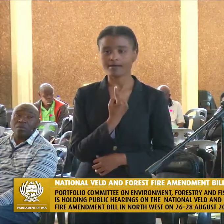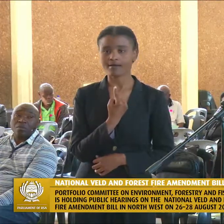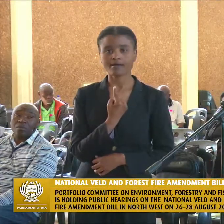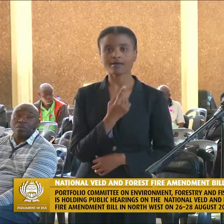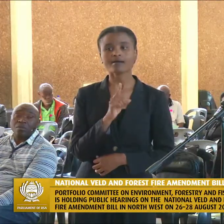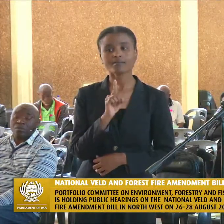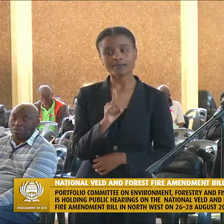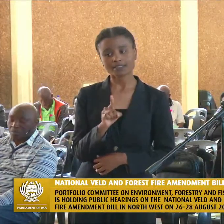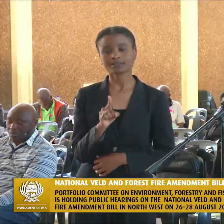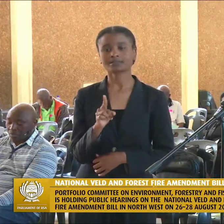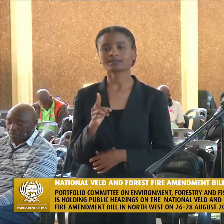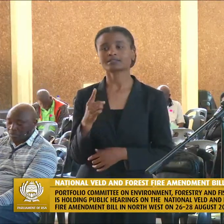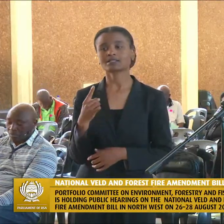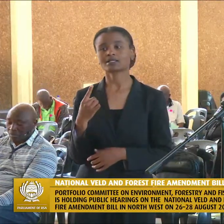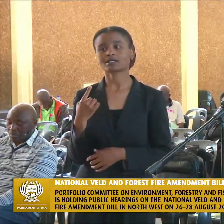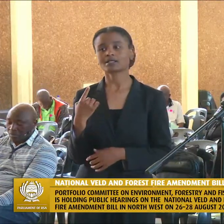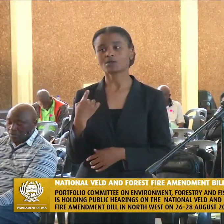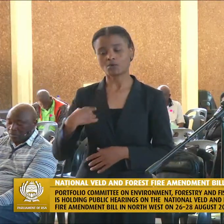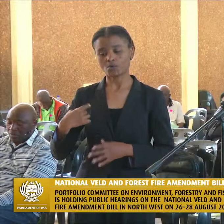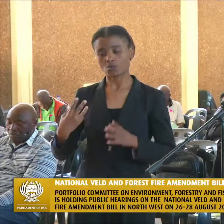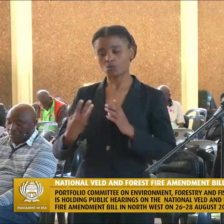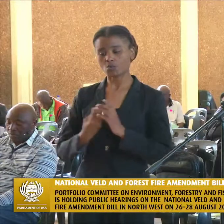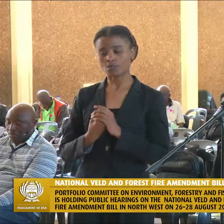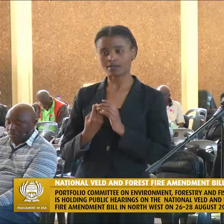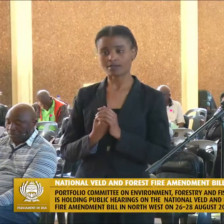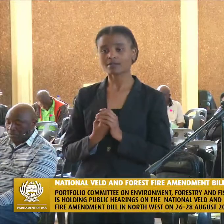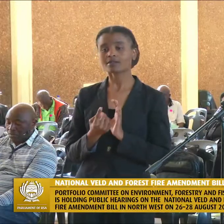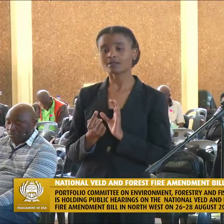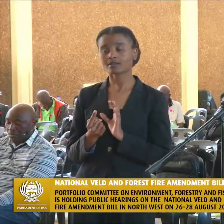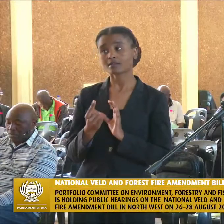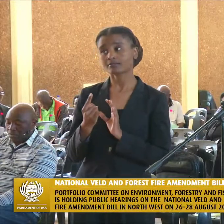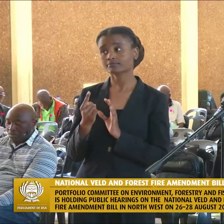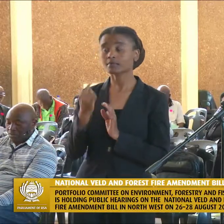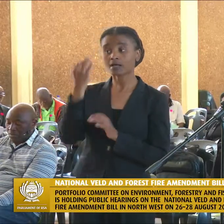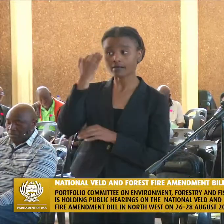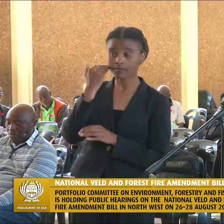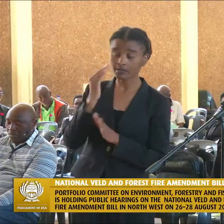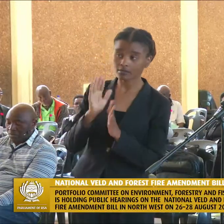it's not only me but i am requesting that